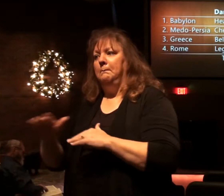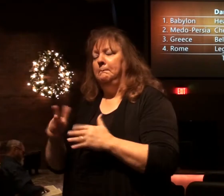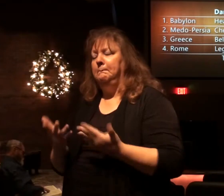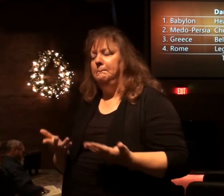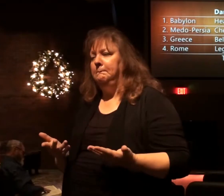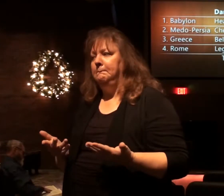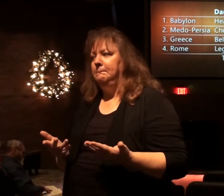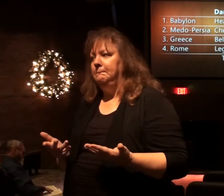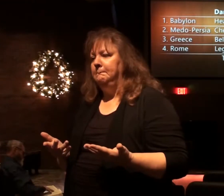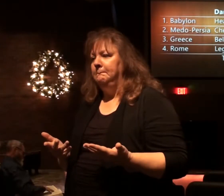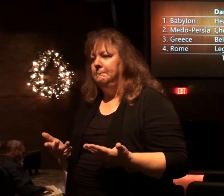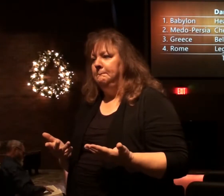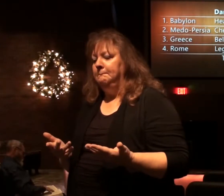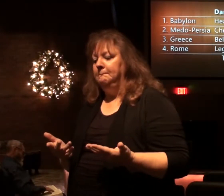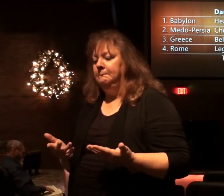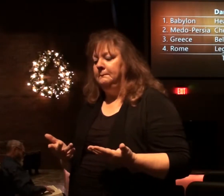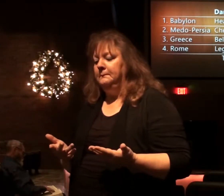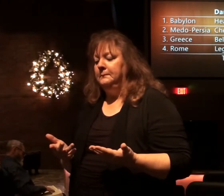And